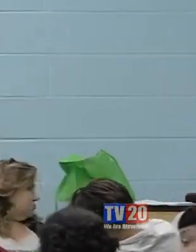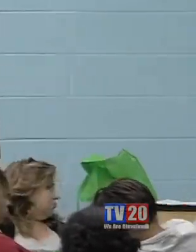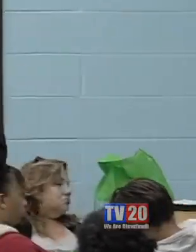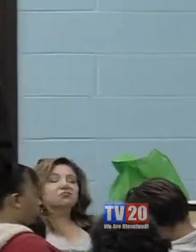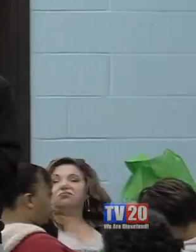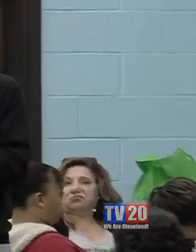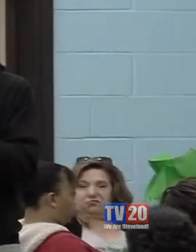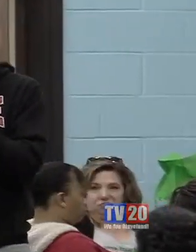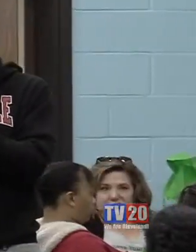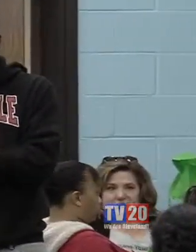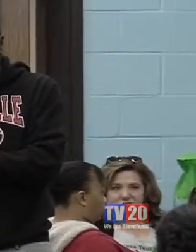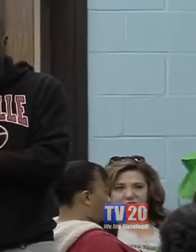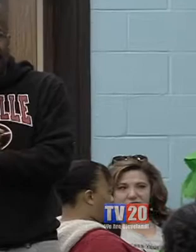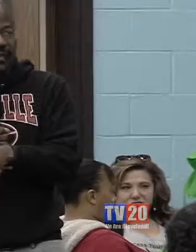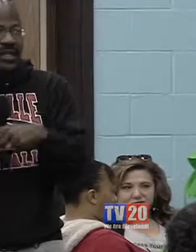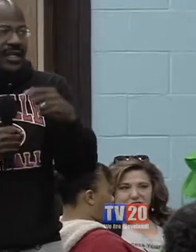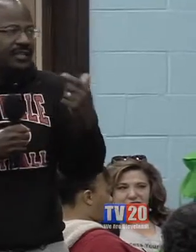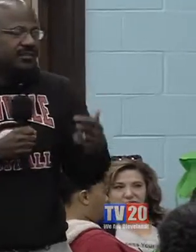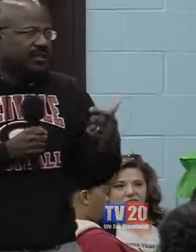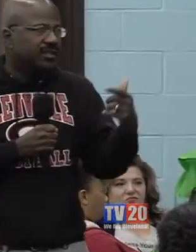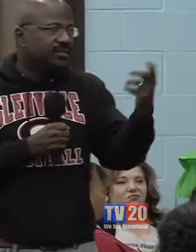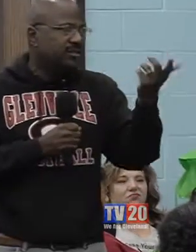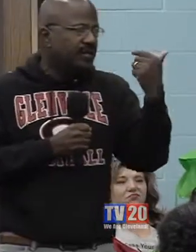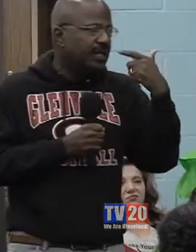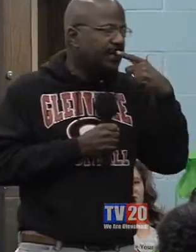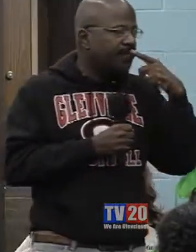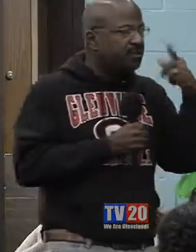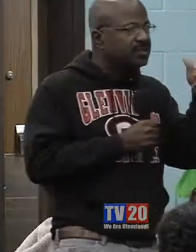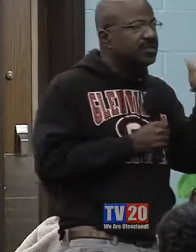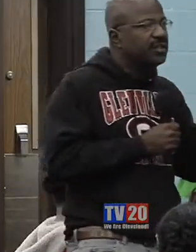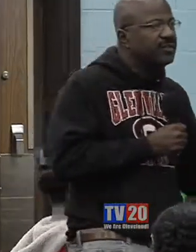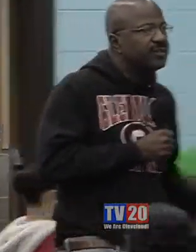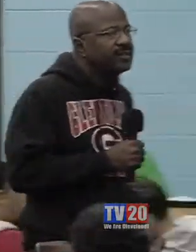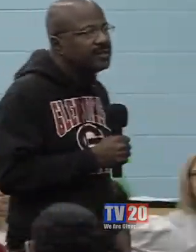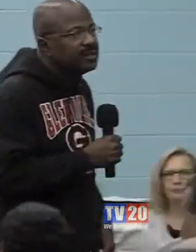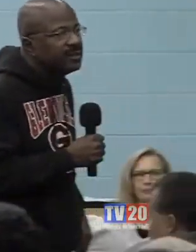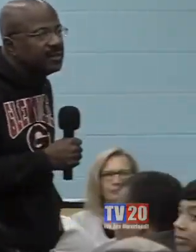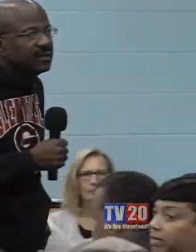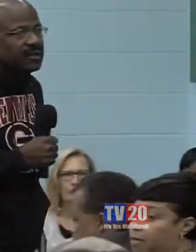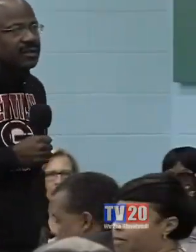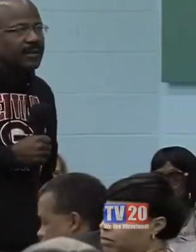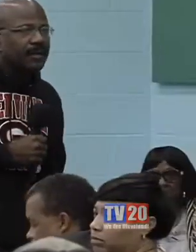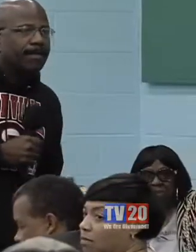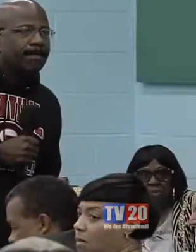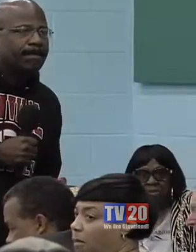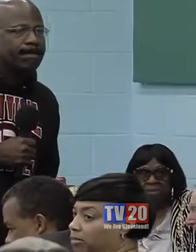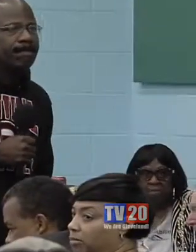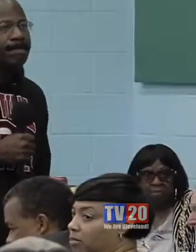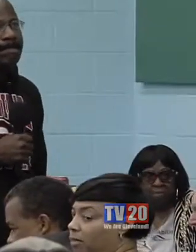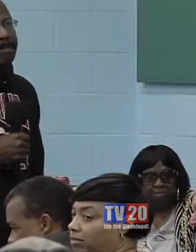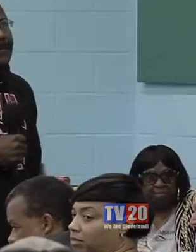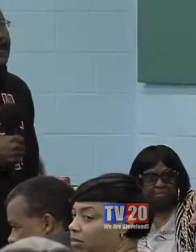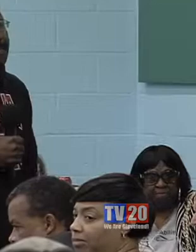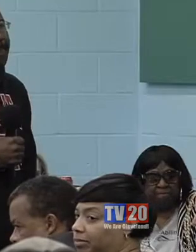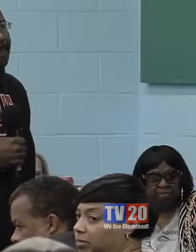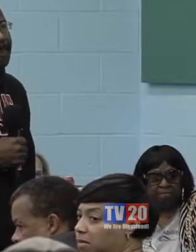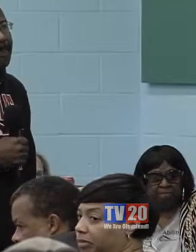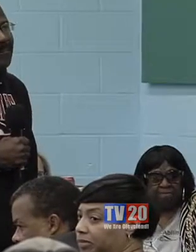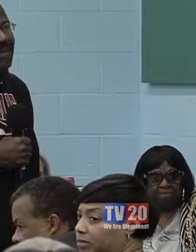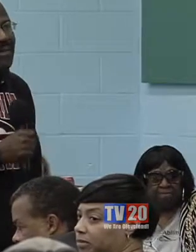with policy. Mm-hmm. And I'll bring it up to Eric Gordon as well as to the governor. And one last thing, don't let them say they don't